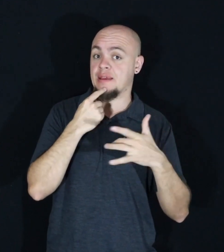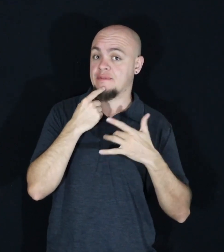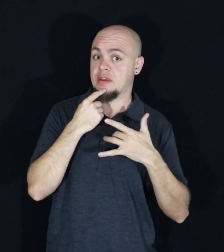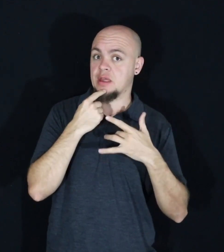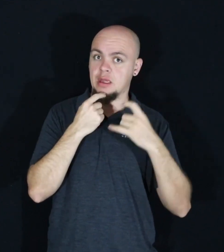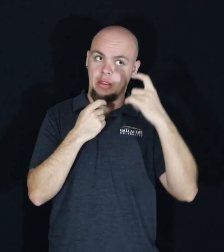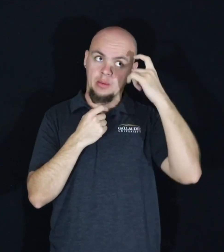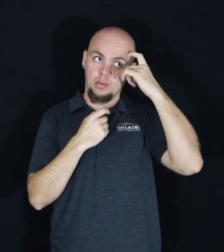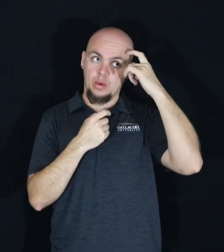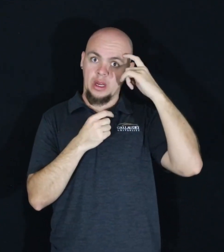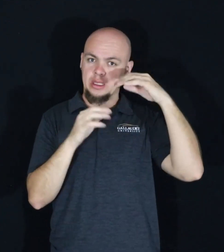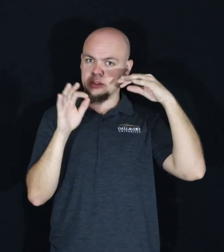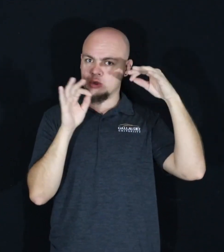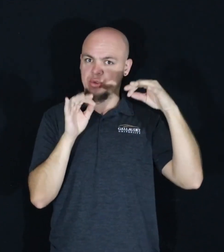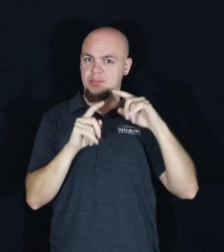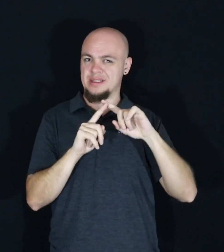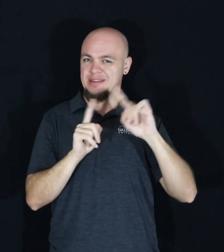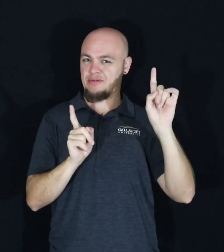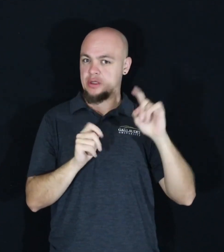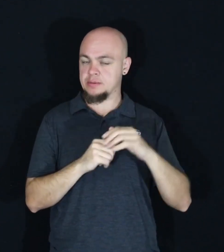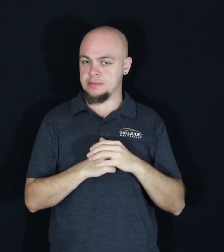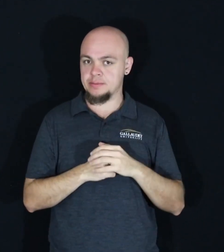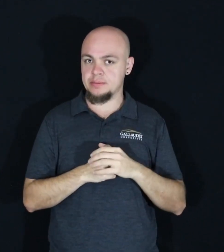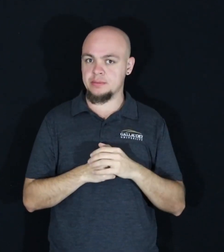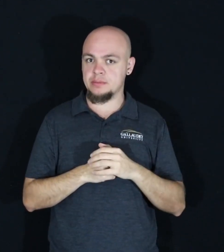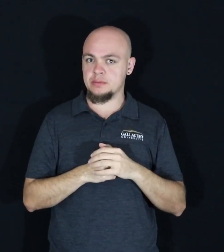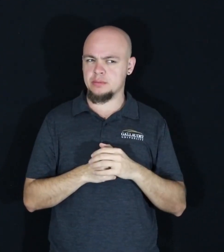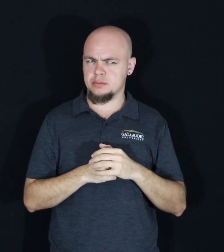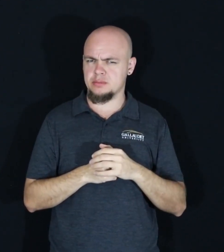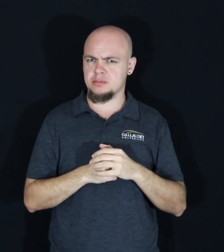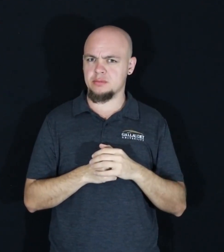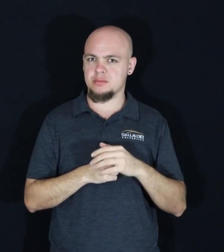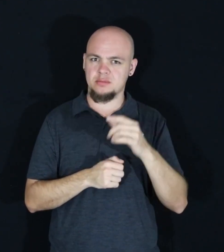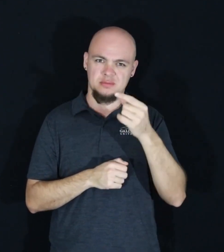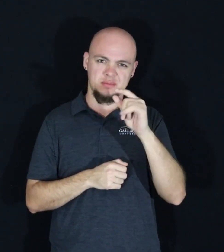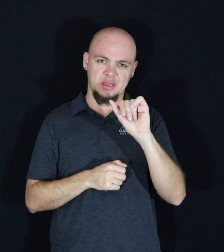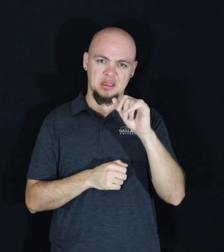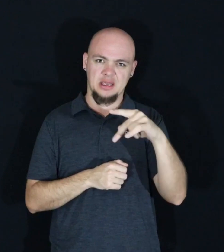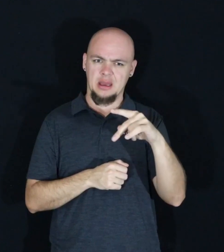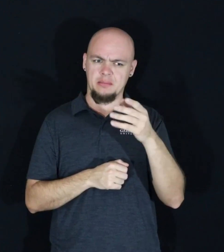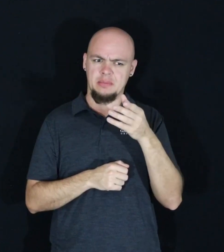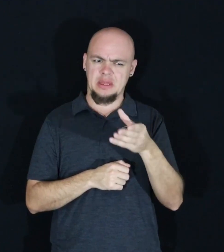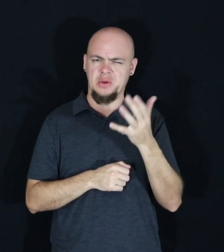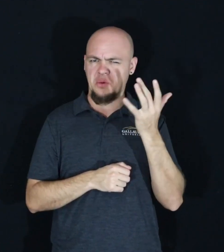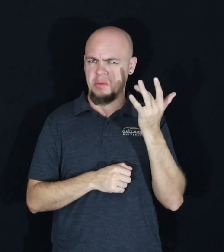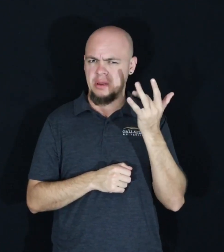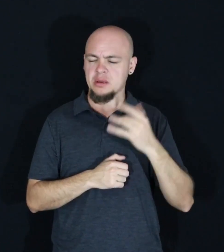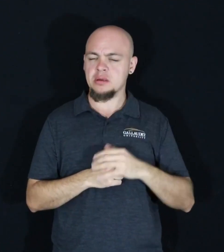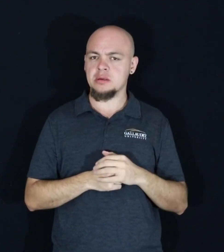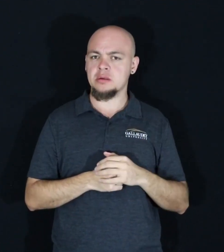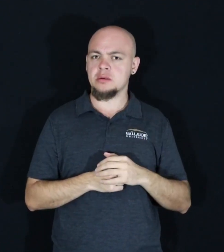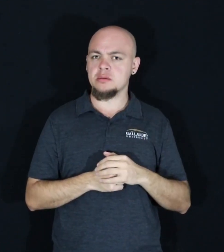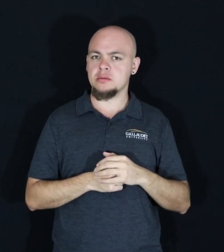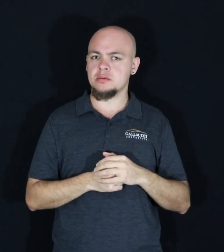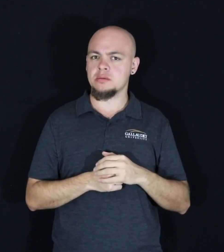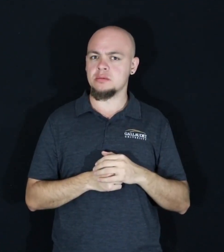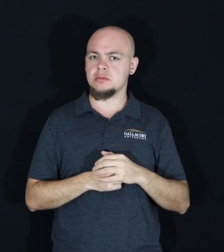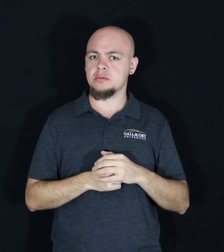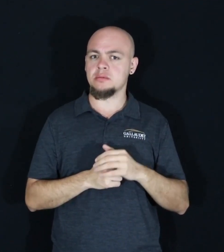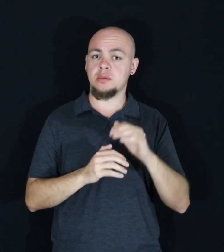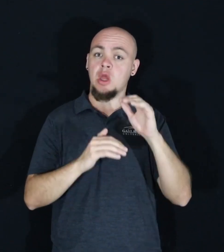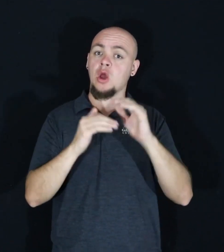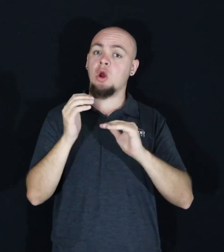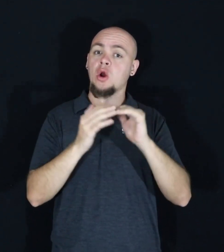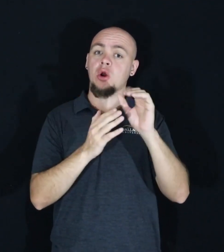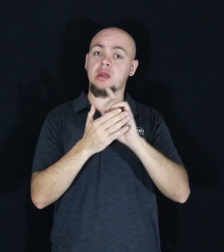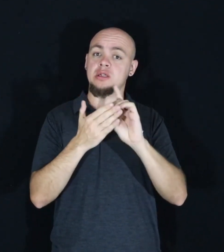said about them. So why does this gap exist? Does the judgment of architecture come